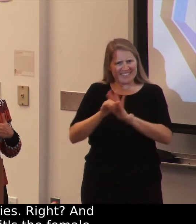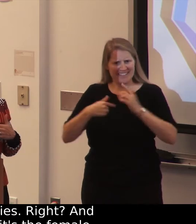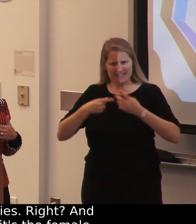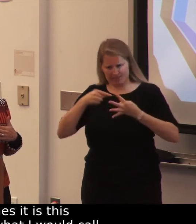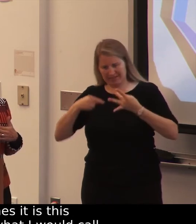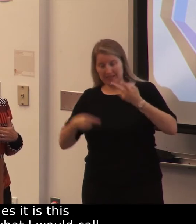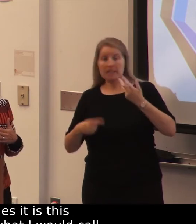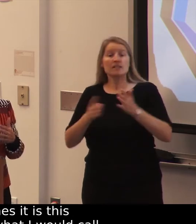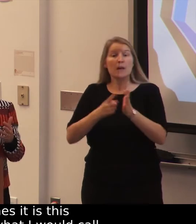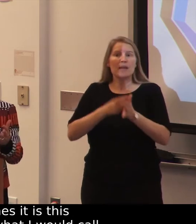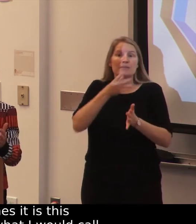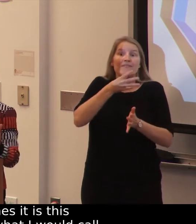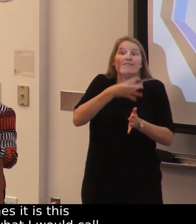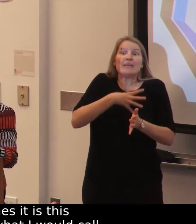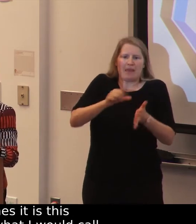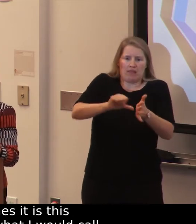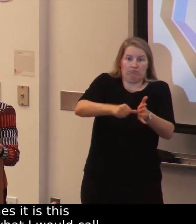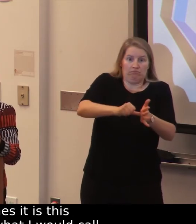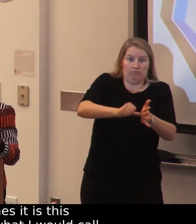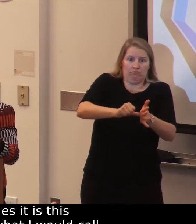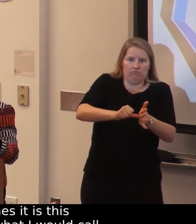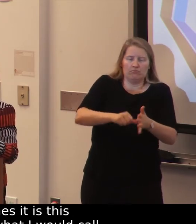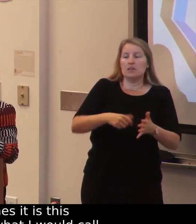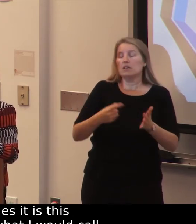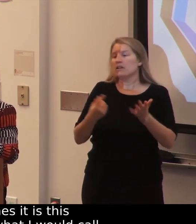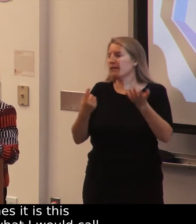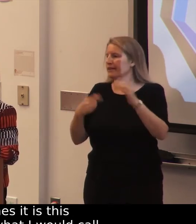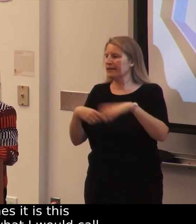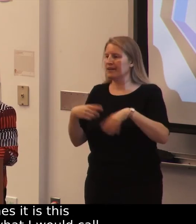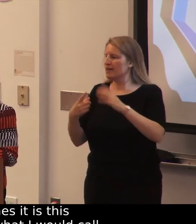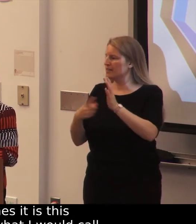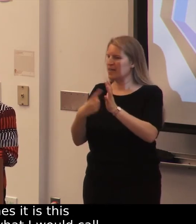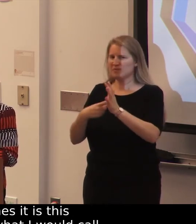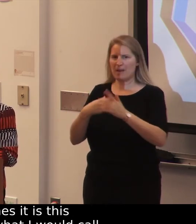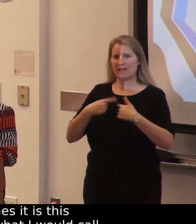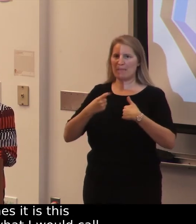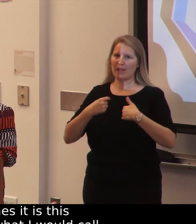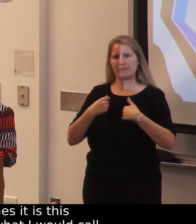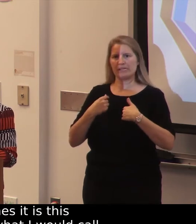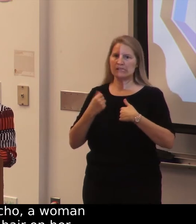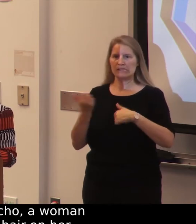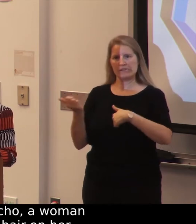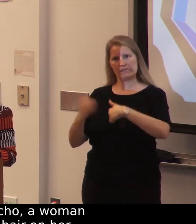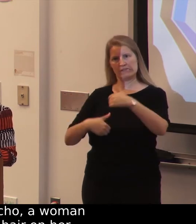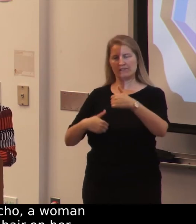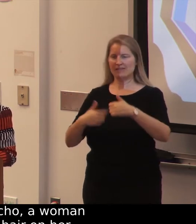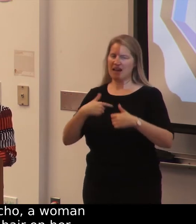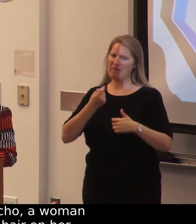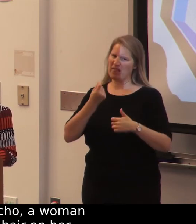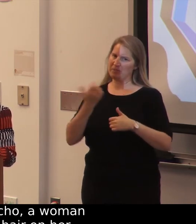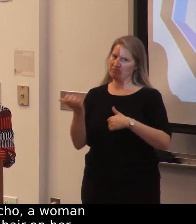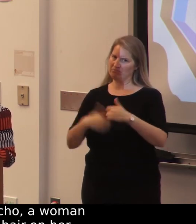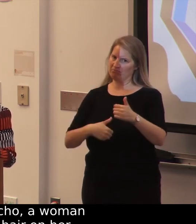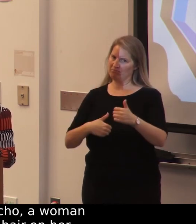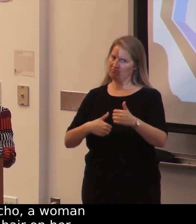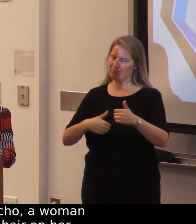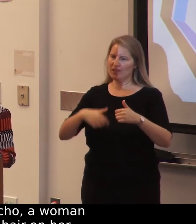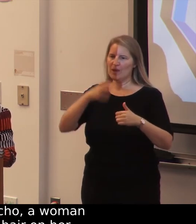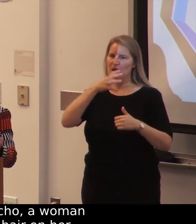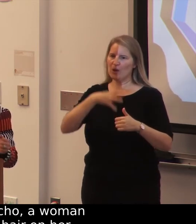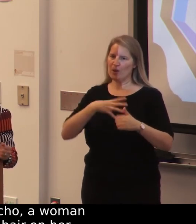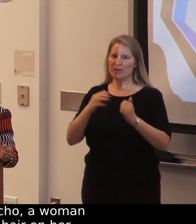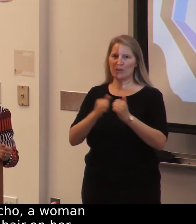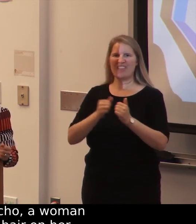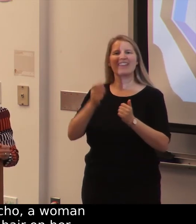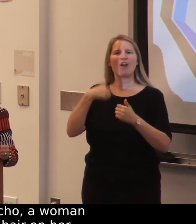the female that arrives, and sometimes it is this pugnacious, what I would call in Spanish, mujer de pelo en pecho, a woman that has hair